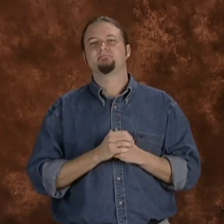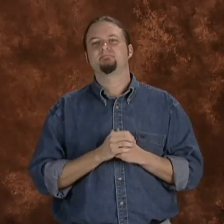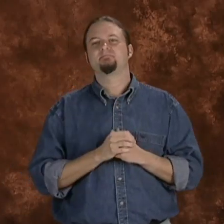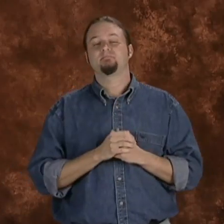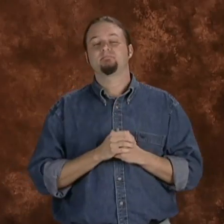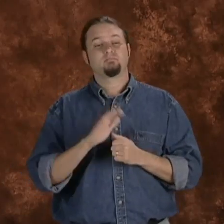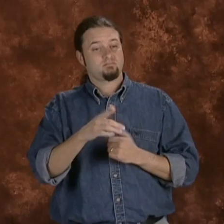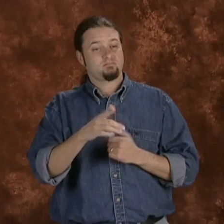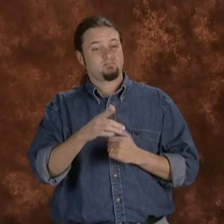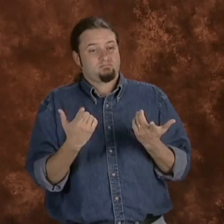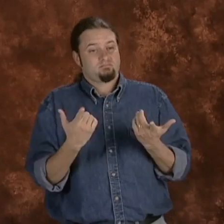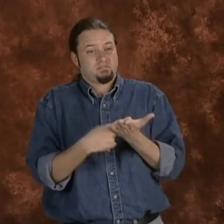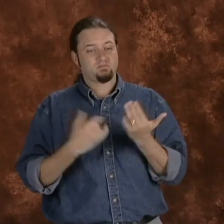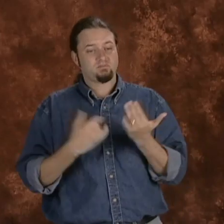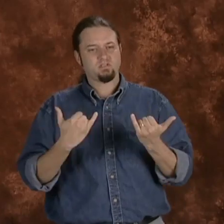Oh, that's good if you know.